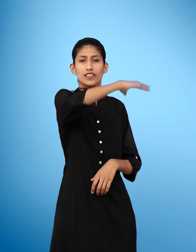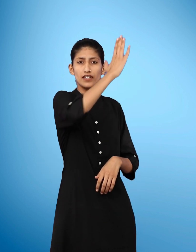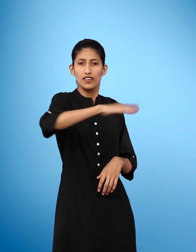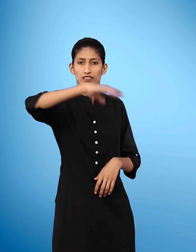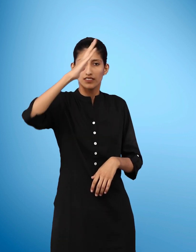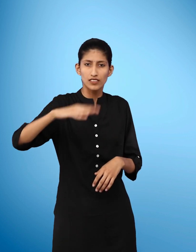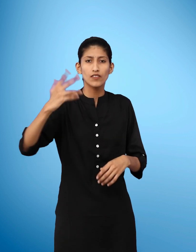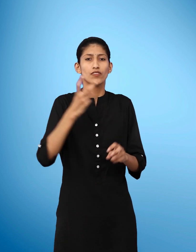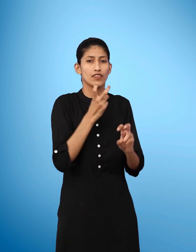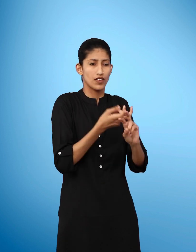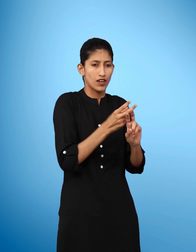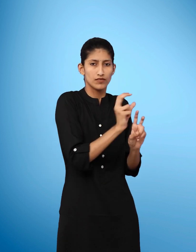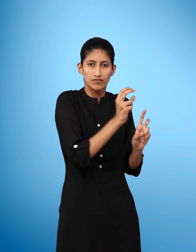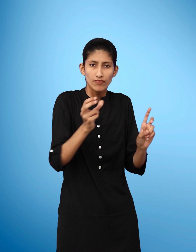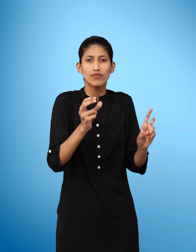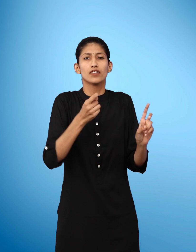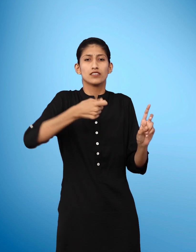bales of black pepper in carts,